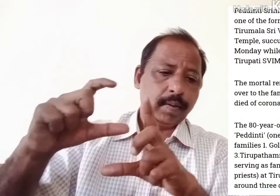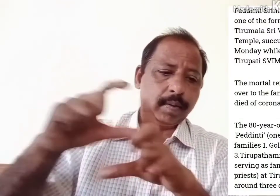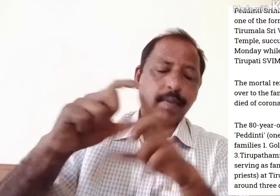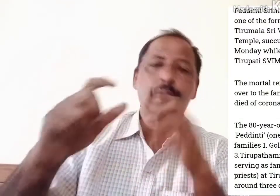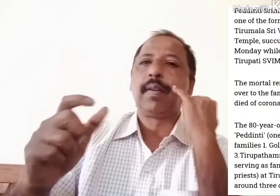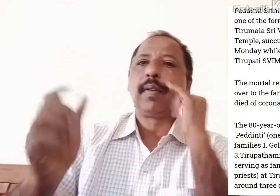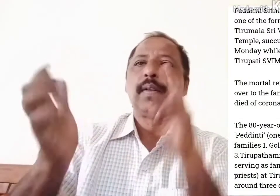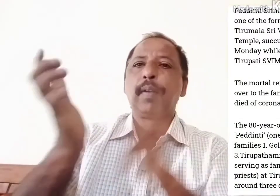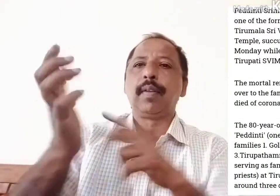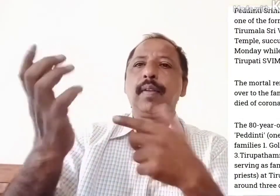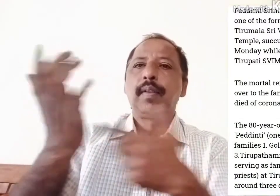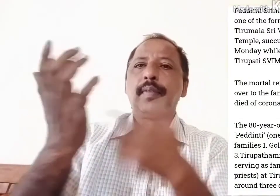Thank you.